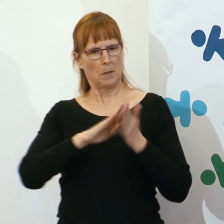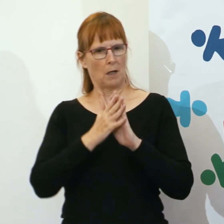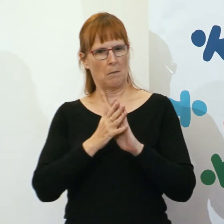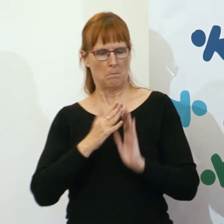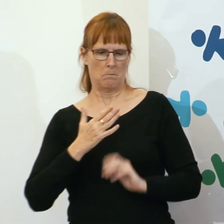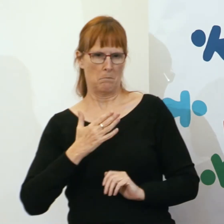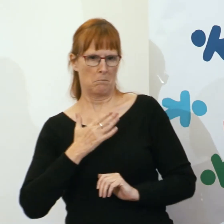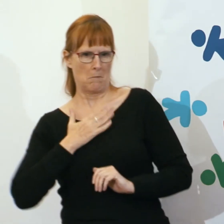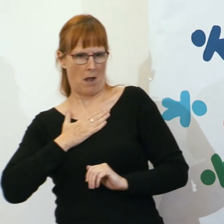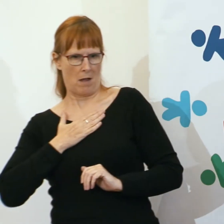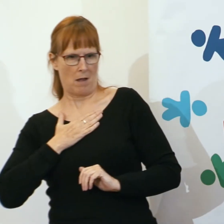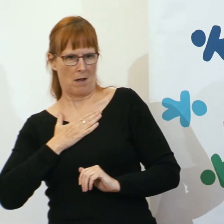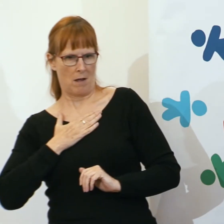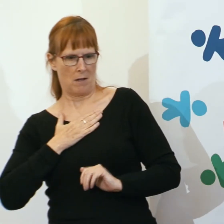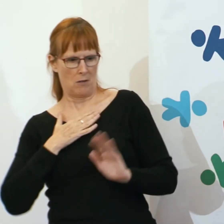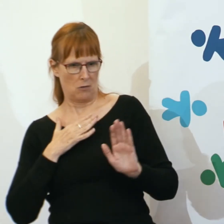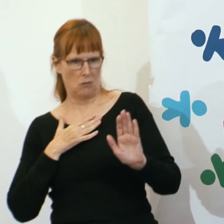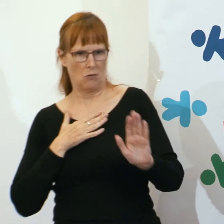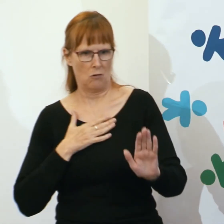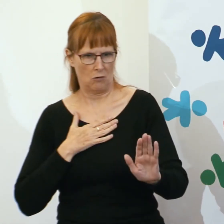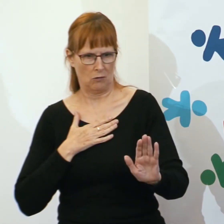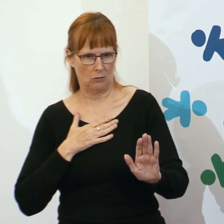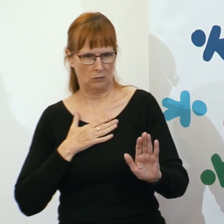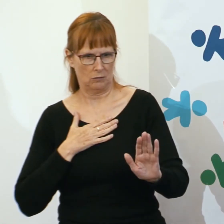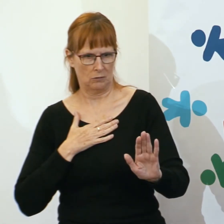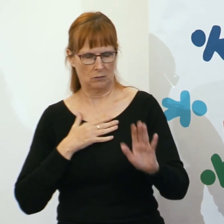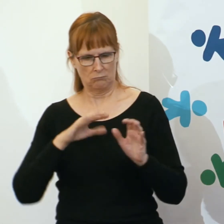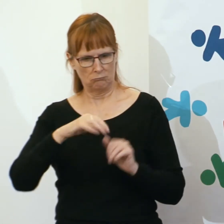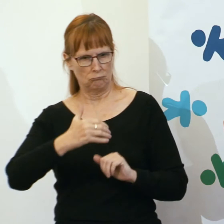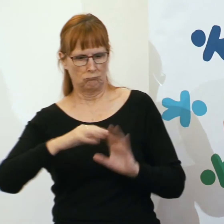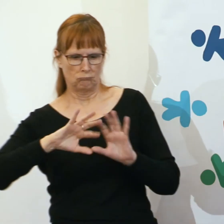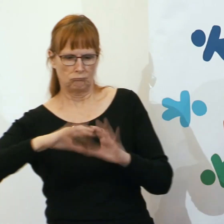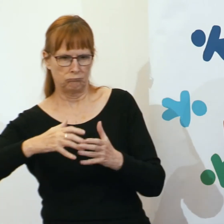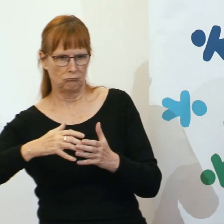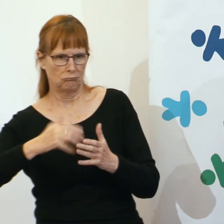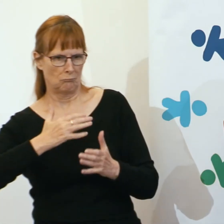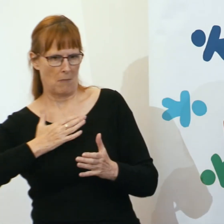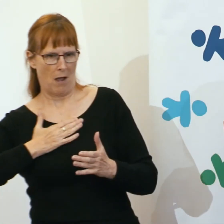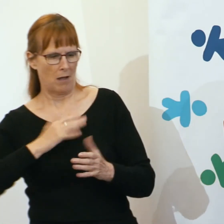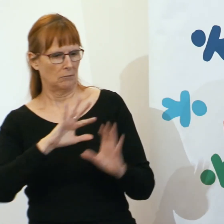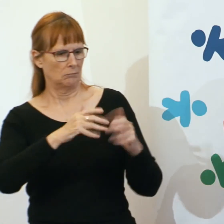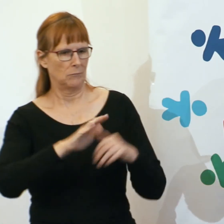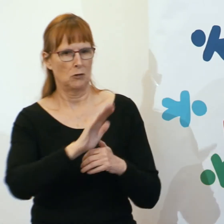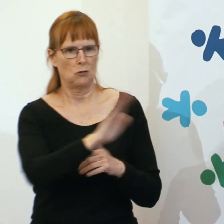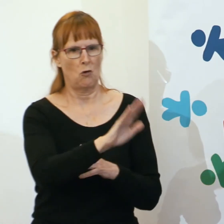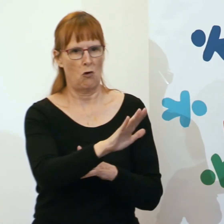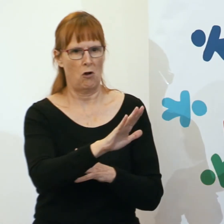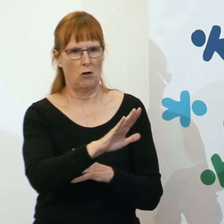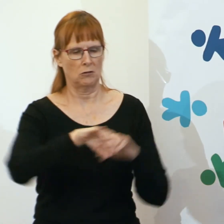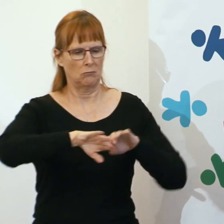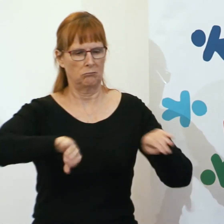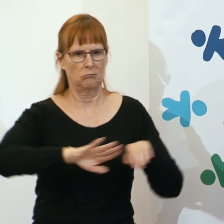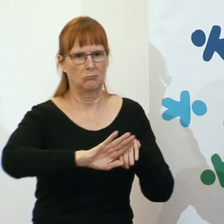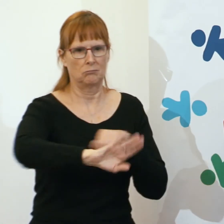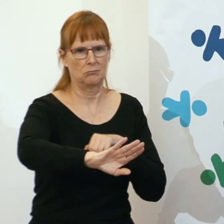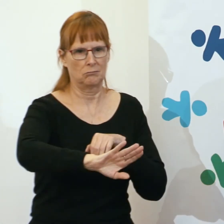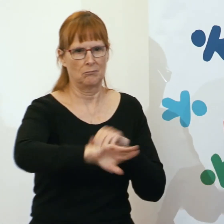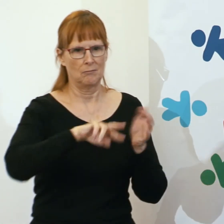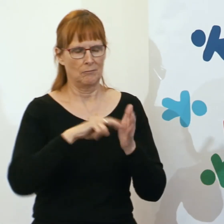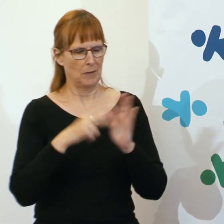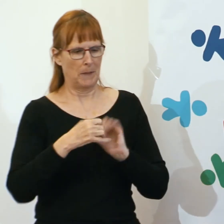other, creating the conditions for conflict. Our greatest challenges will be